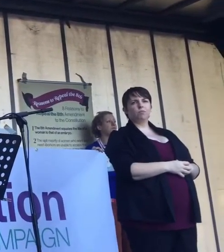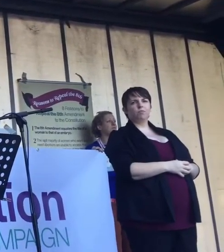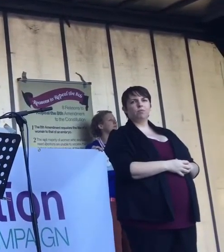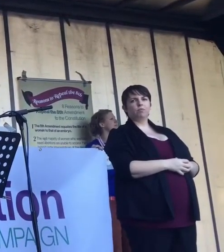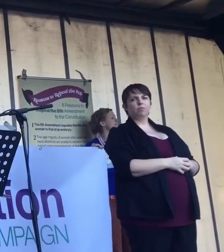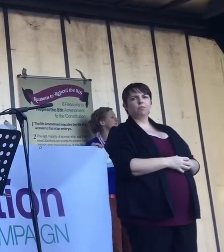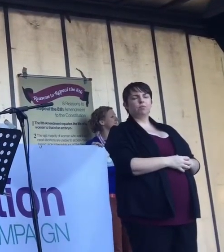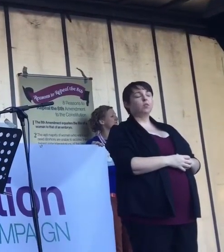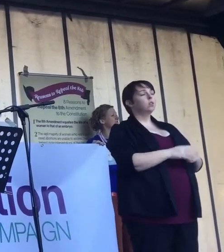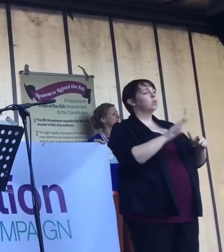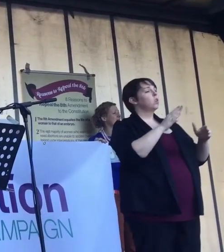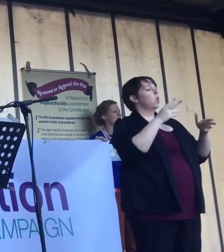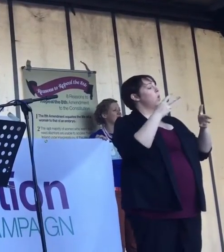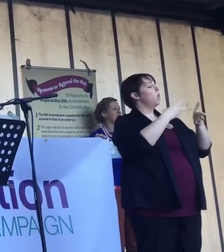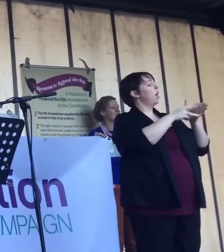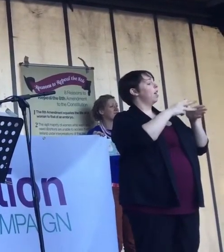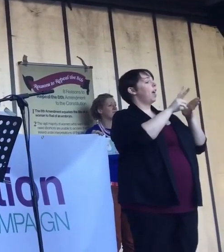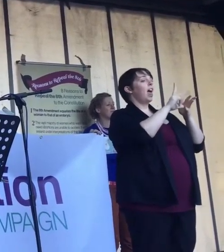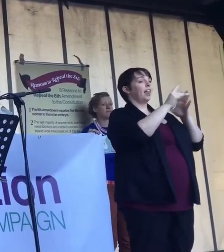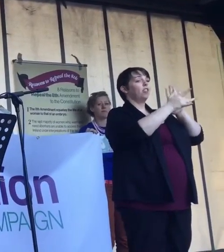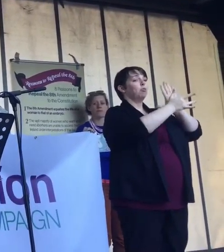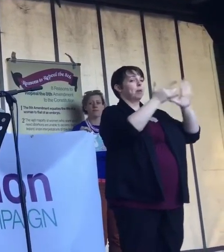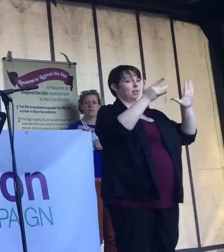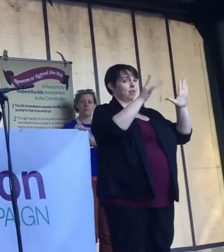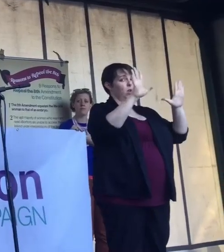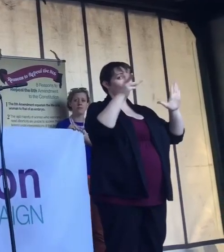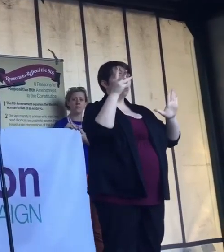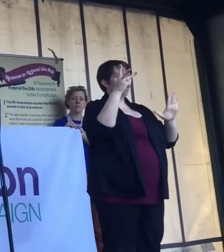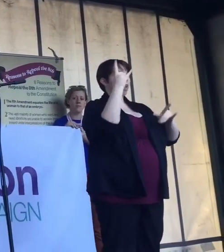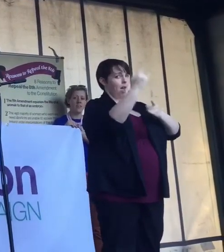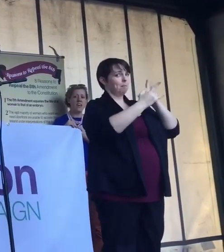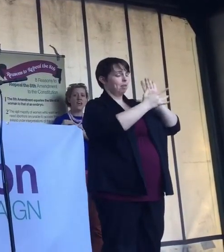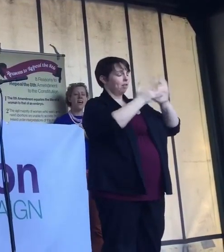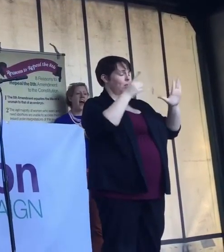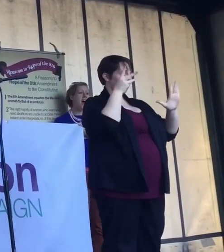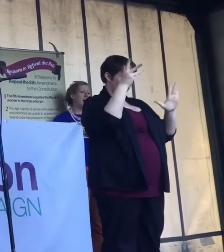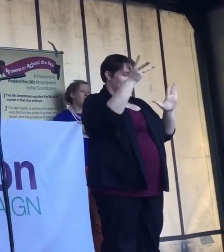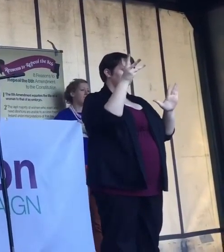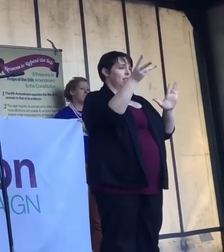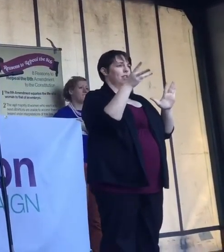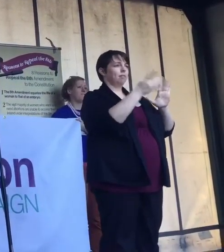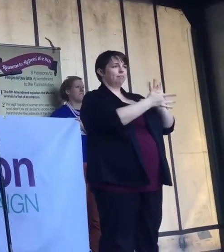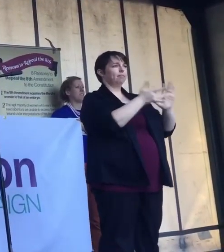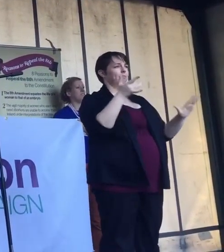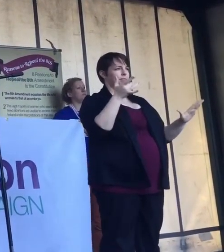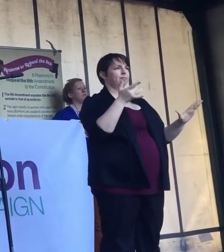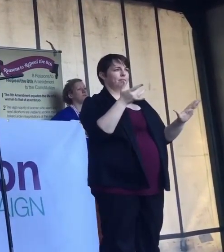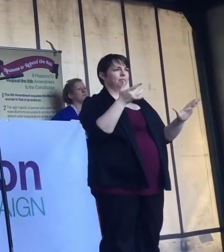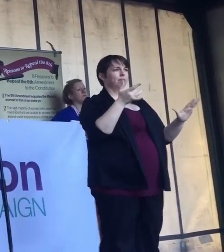after we repeal the Eighth Amendment, and we will repeal the Eighth Amendment,